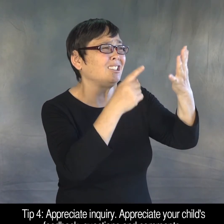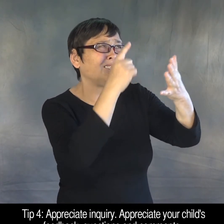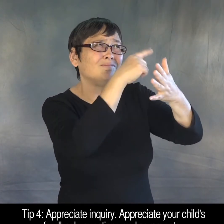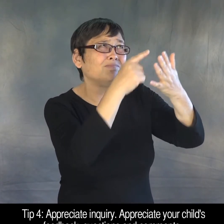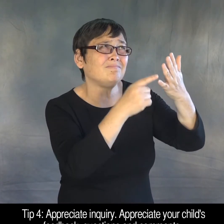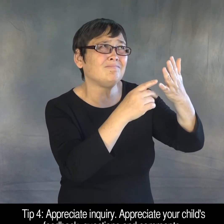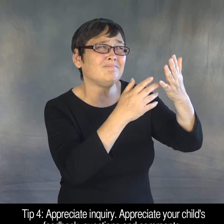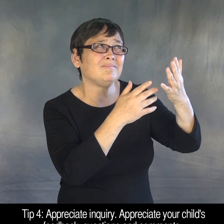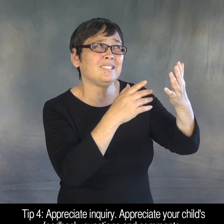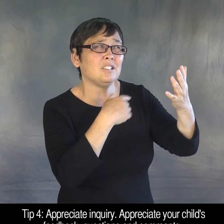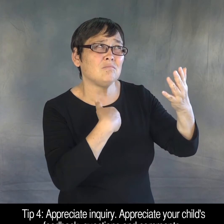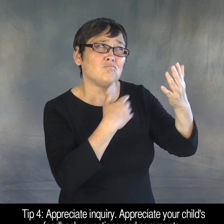and comments.